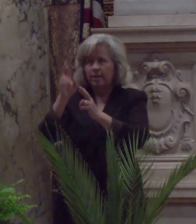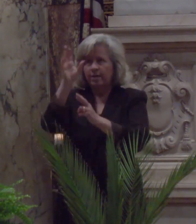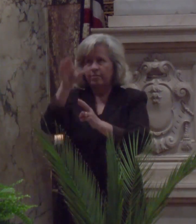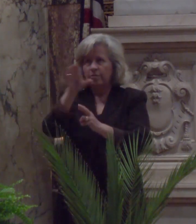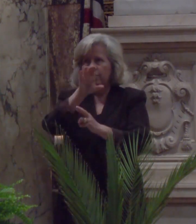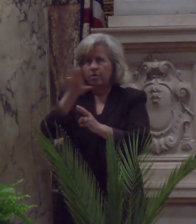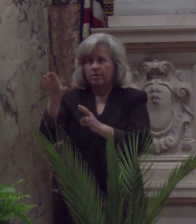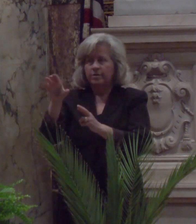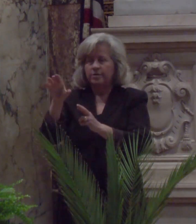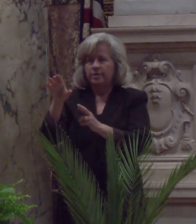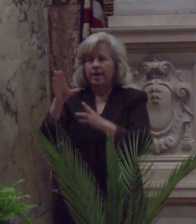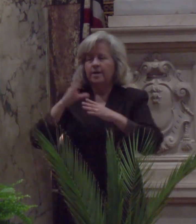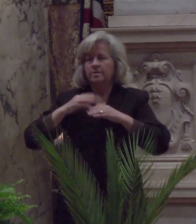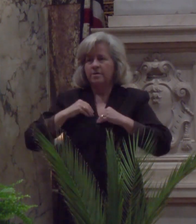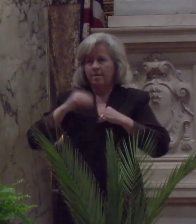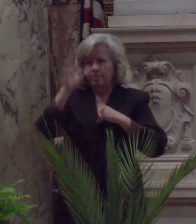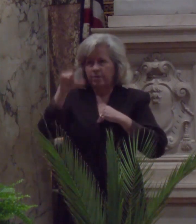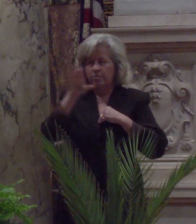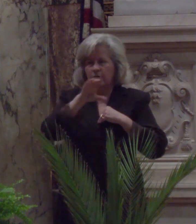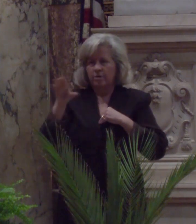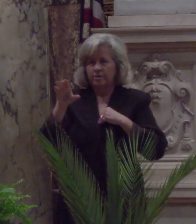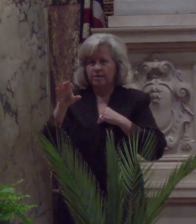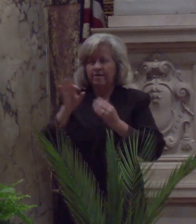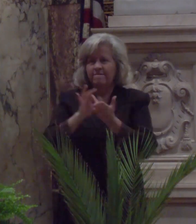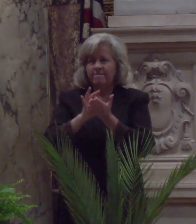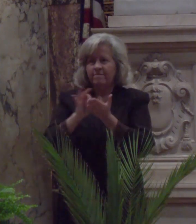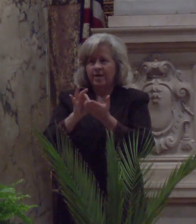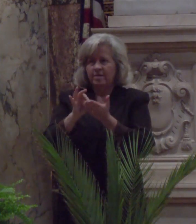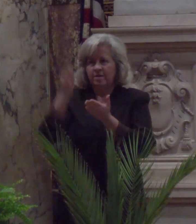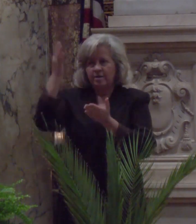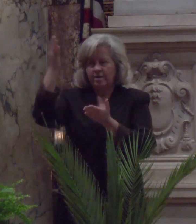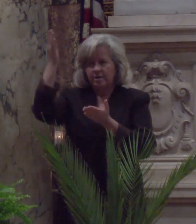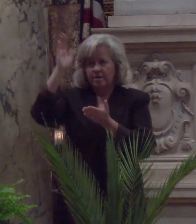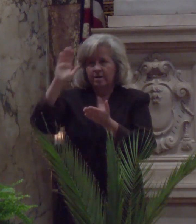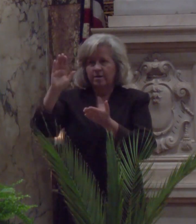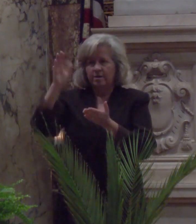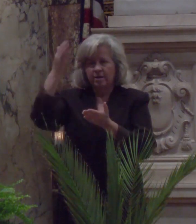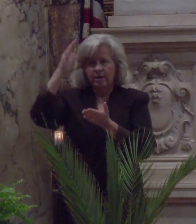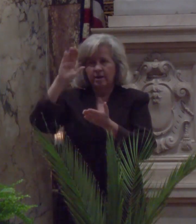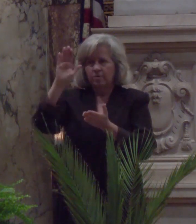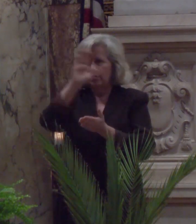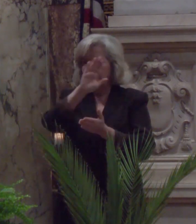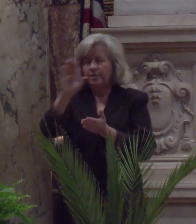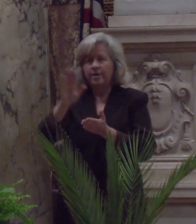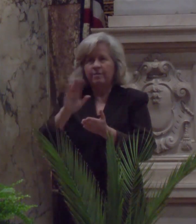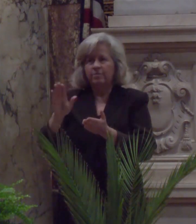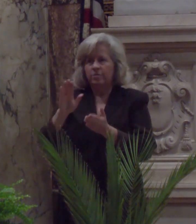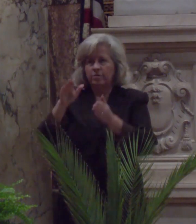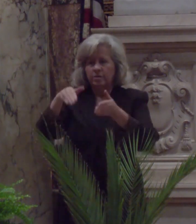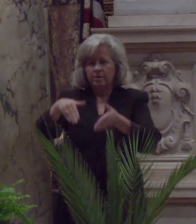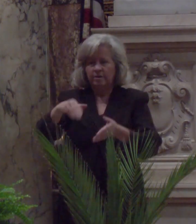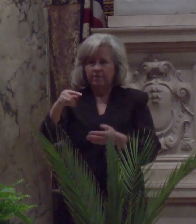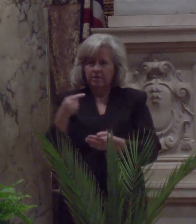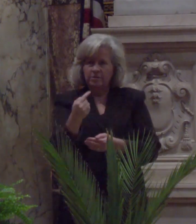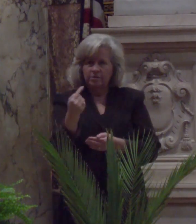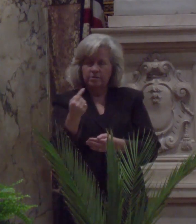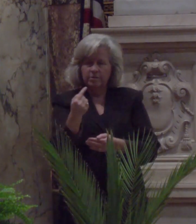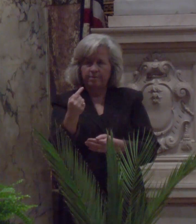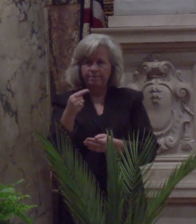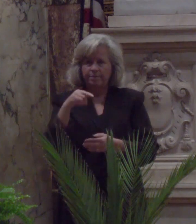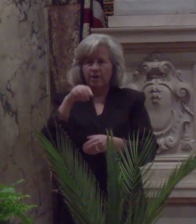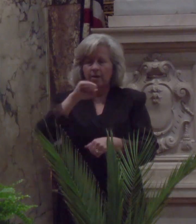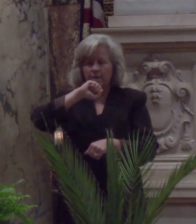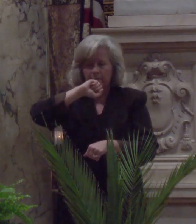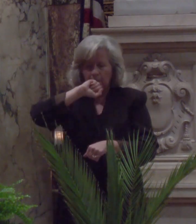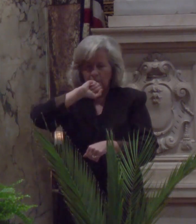and deepen our faith in God, a God who will never, ever abandon us. Pope Francis,